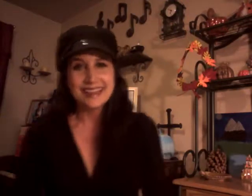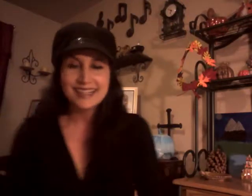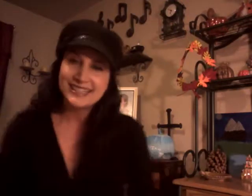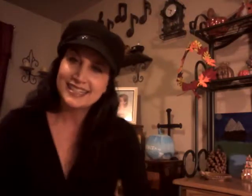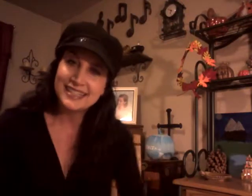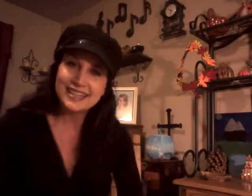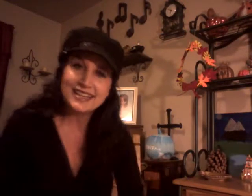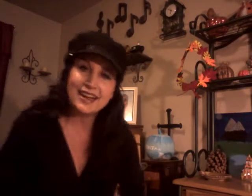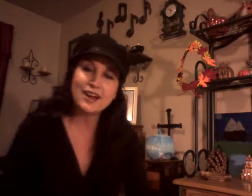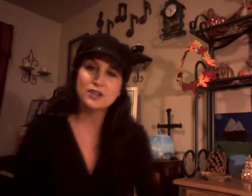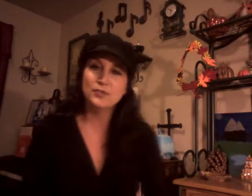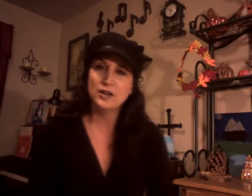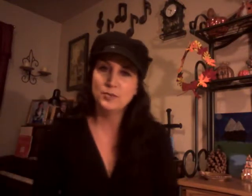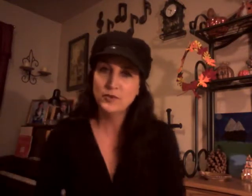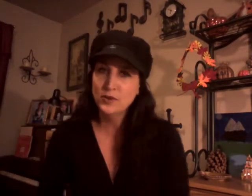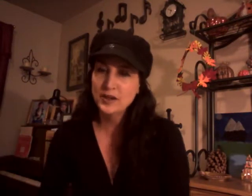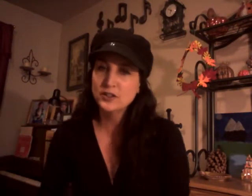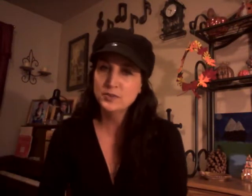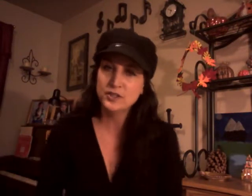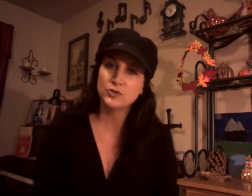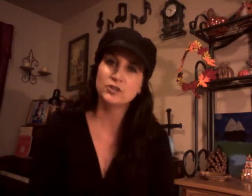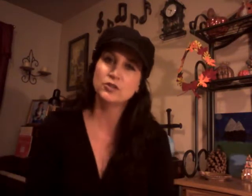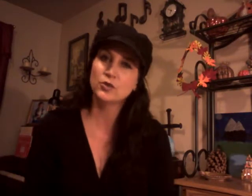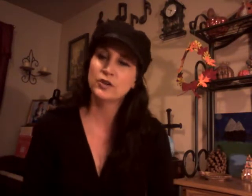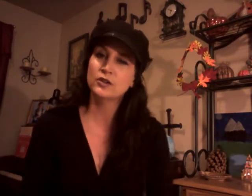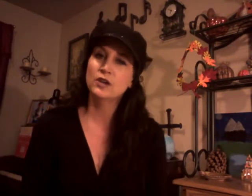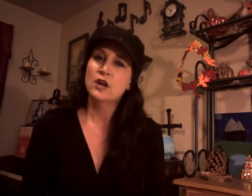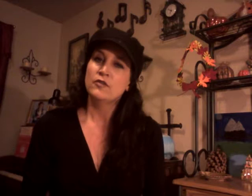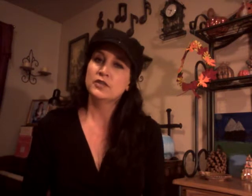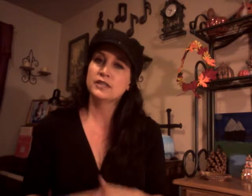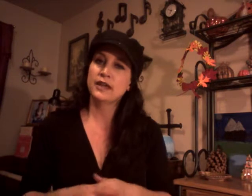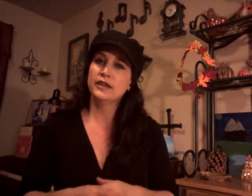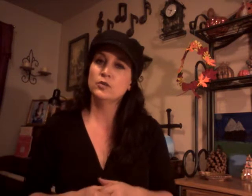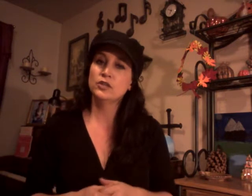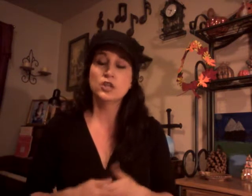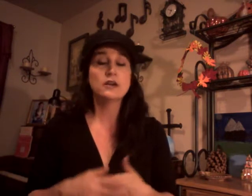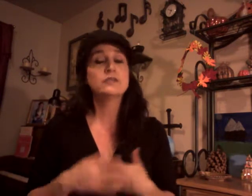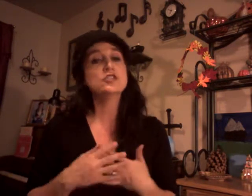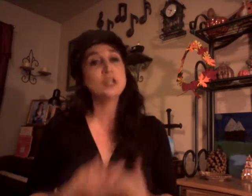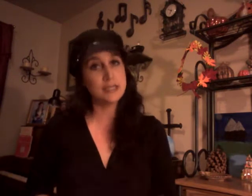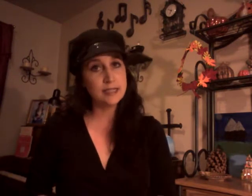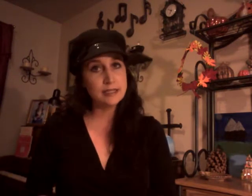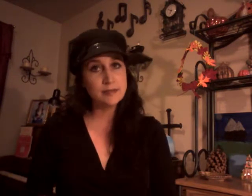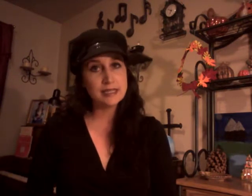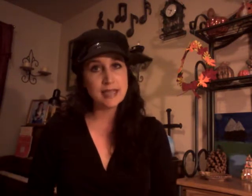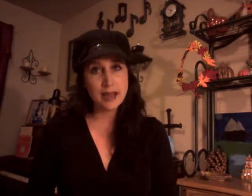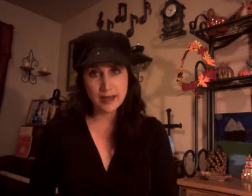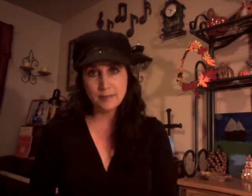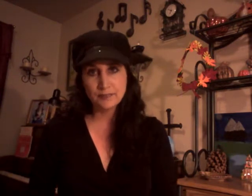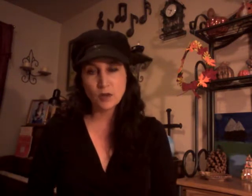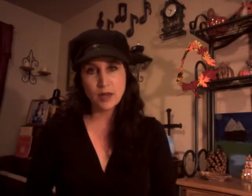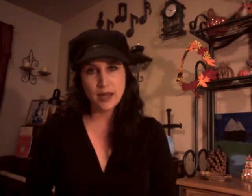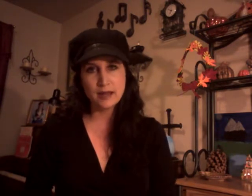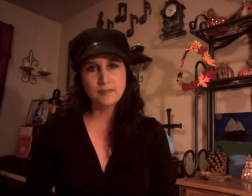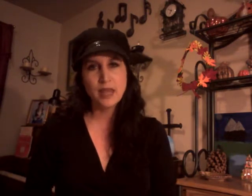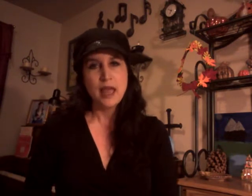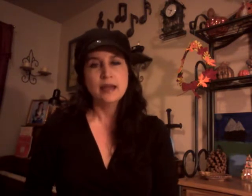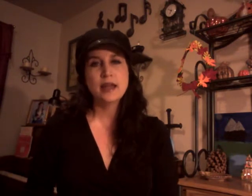This is the Huggabear Performing Arts Ministry tutorial for the sign language of Jesus Messiah. Okay,